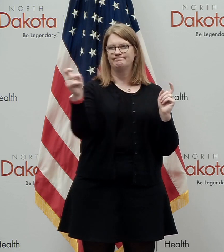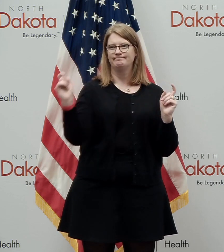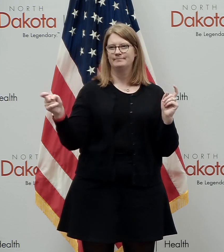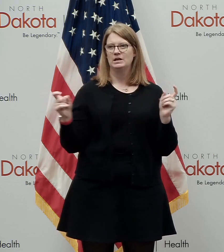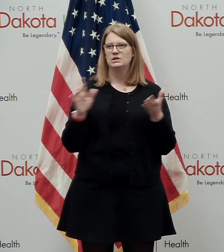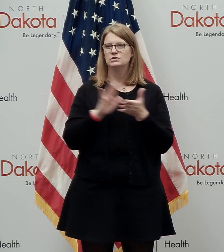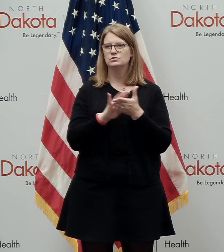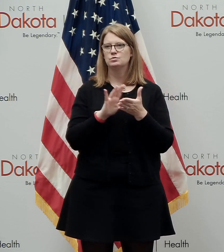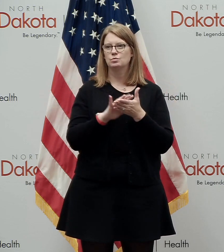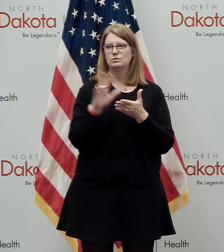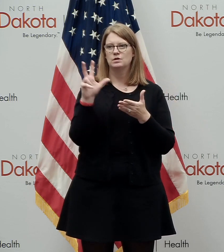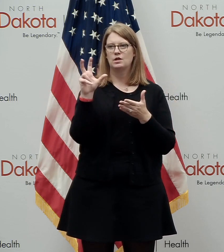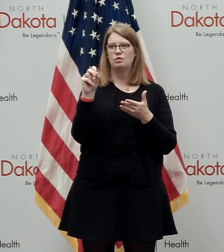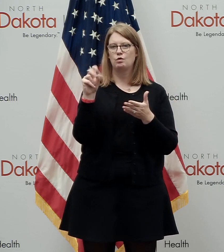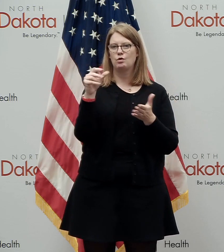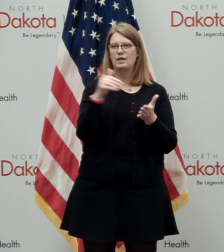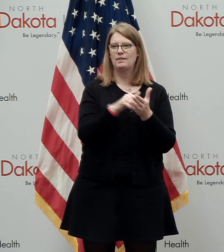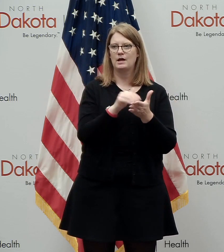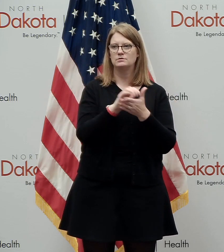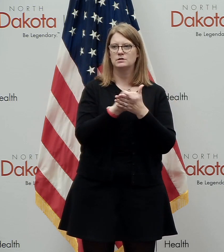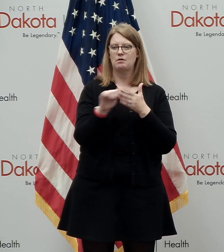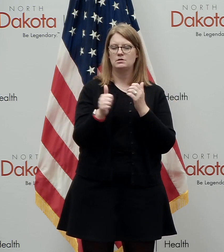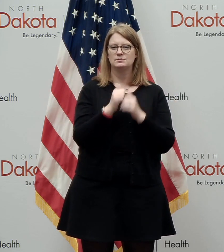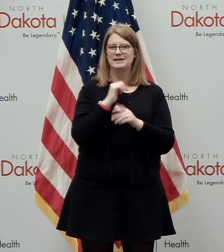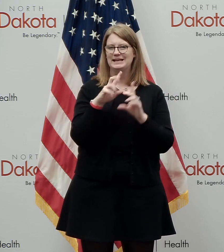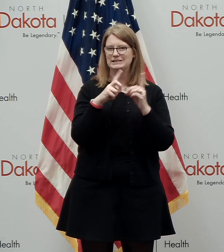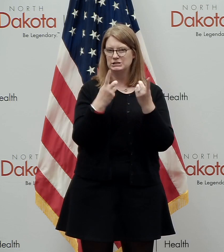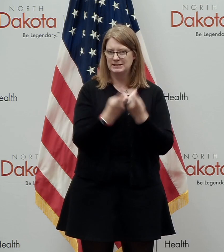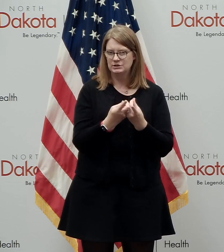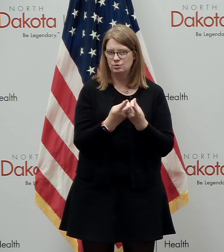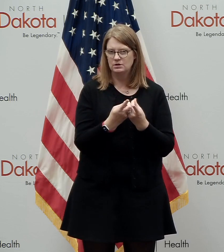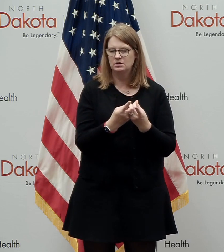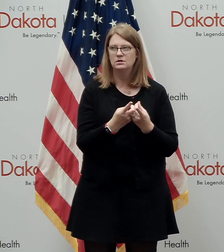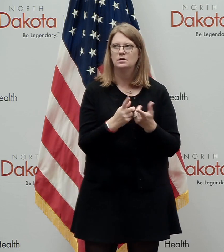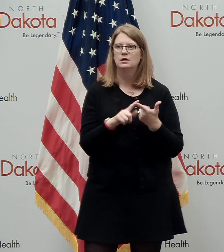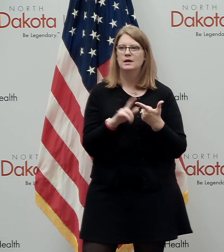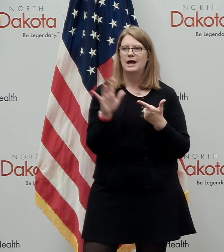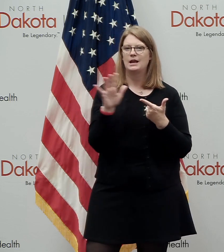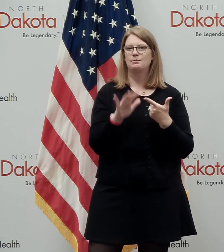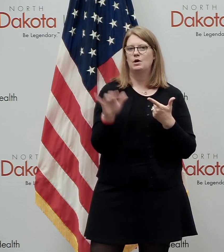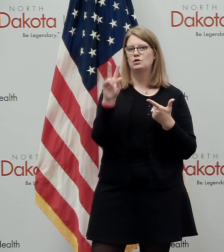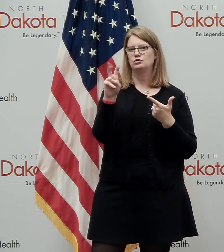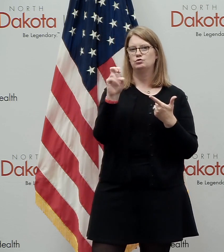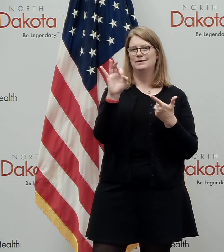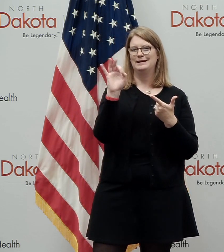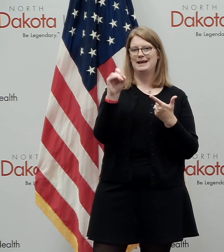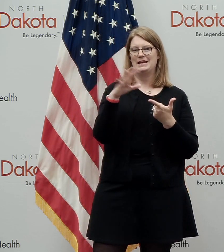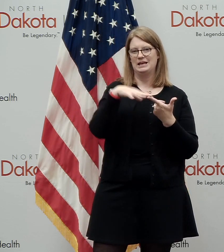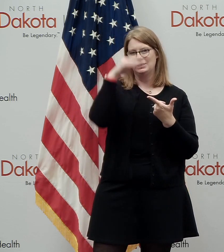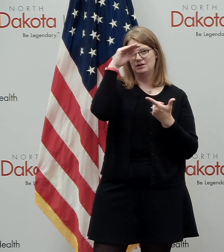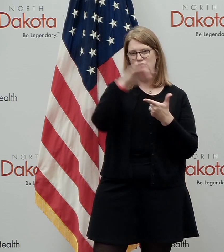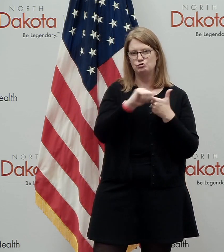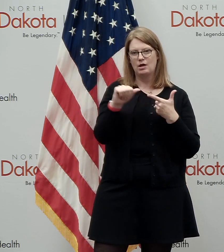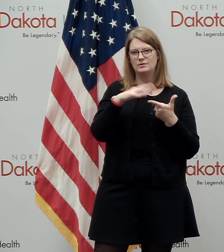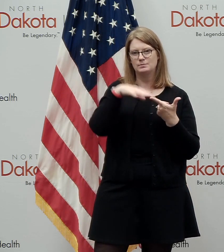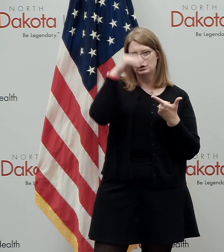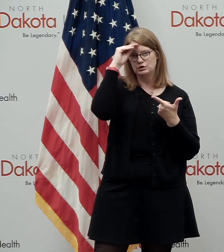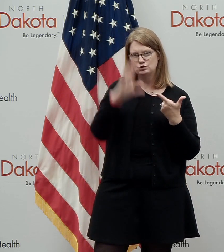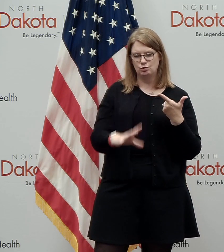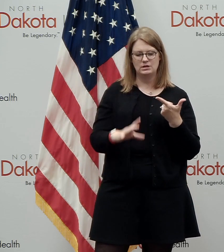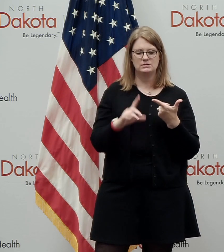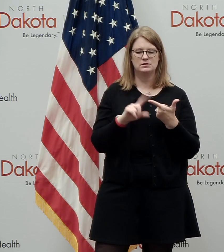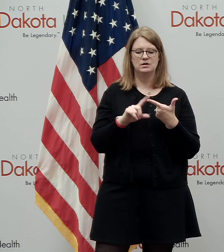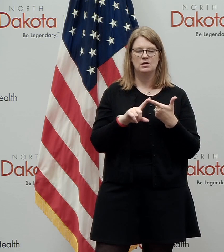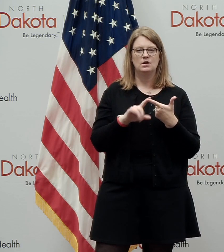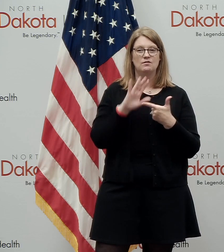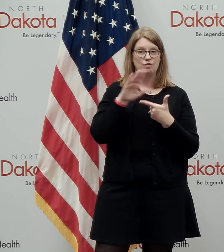I think $30,000 per district, and then about approximately $290 per student would go out on a formula